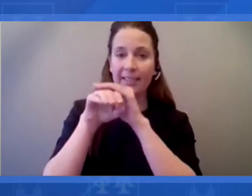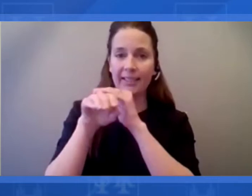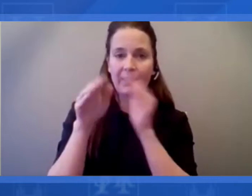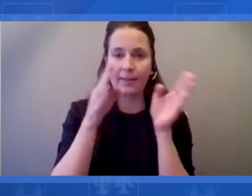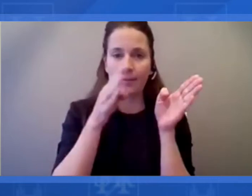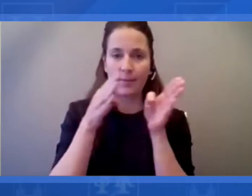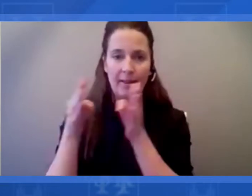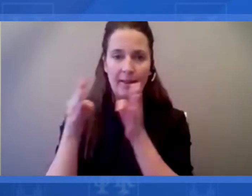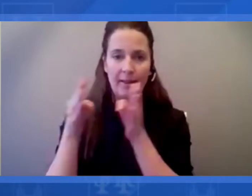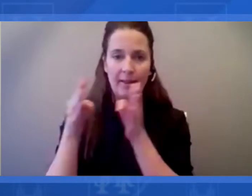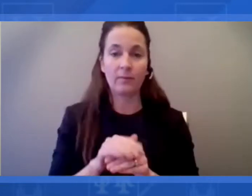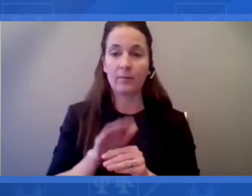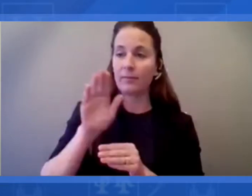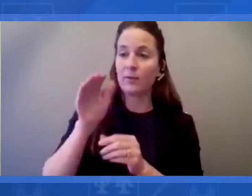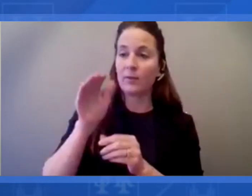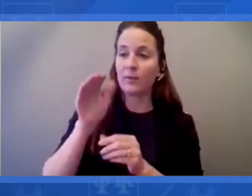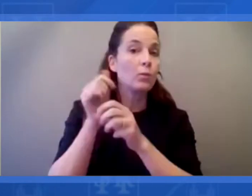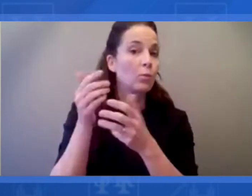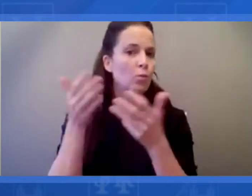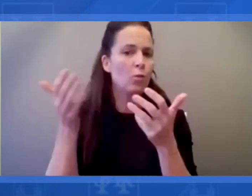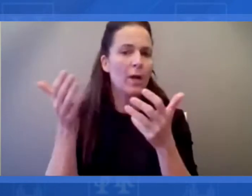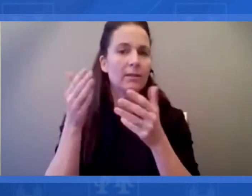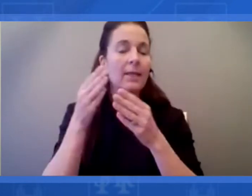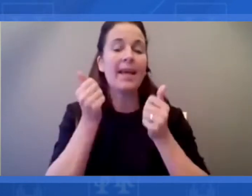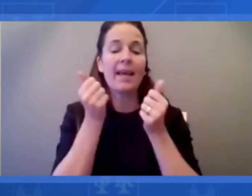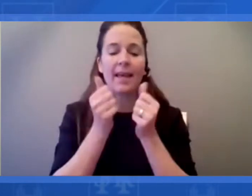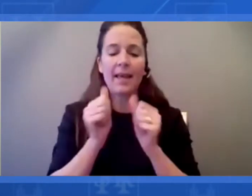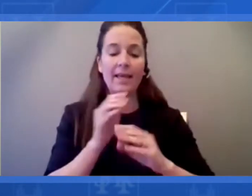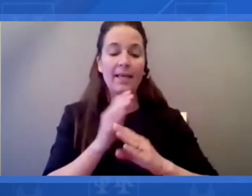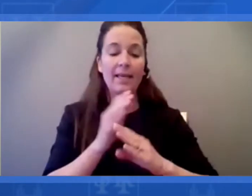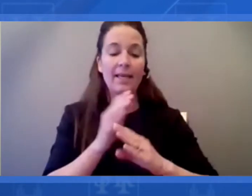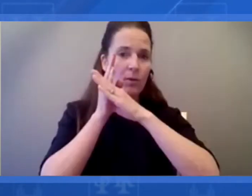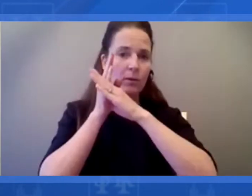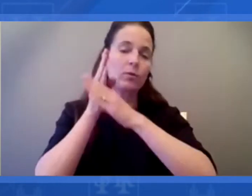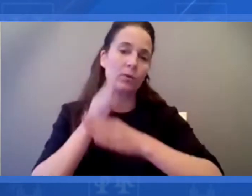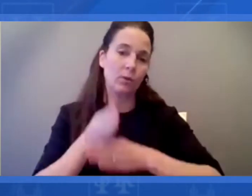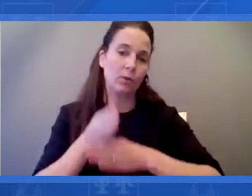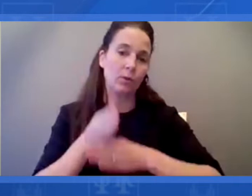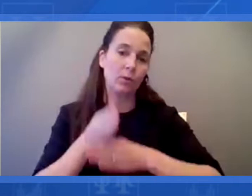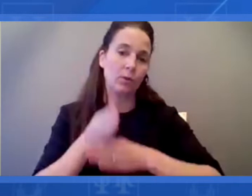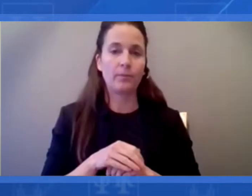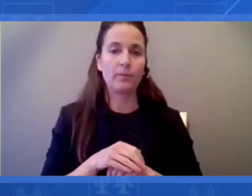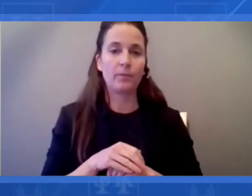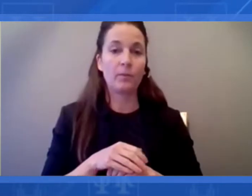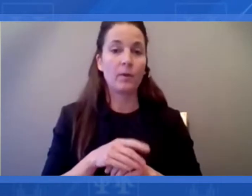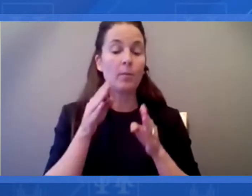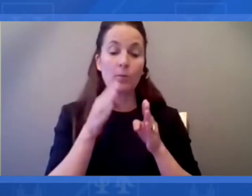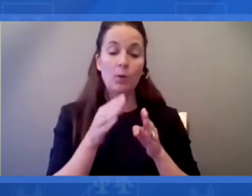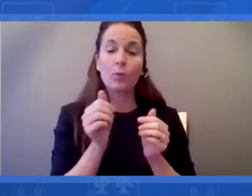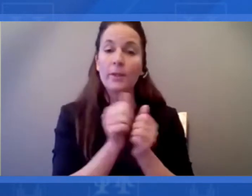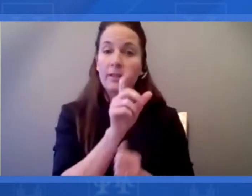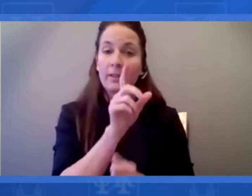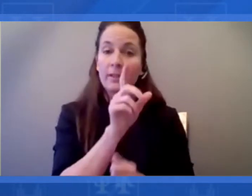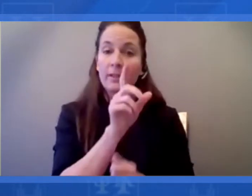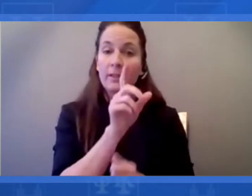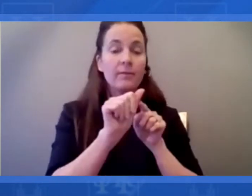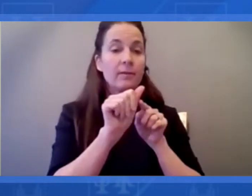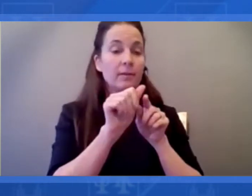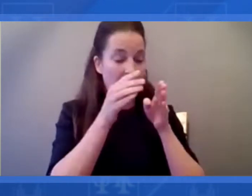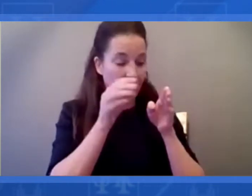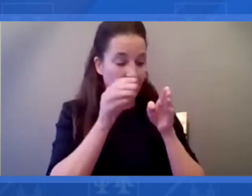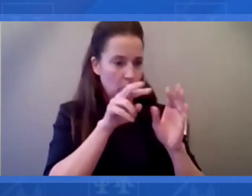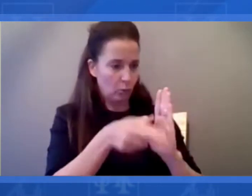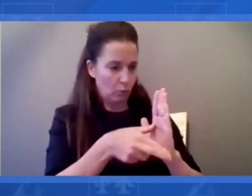and prevents barriers for persons with disabilities. Persons with disabilities have an opportunity to review and